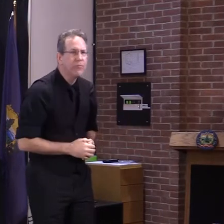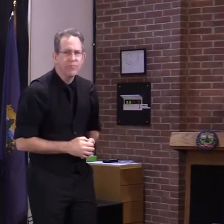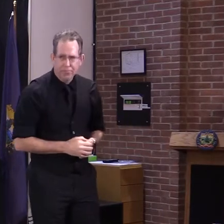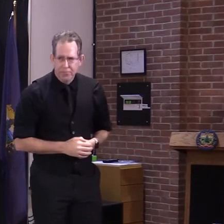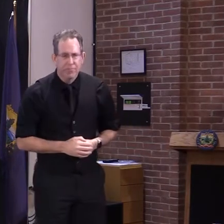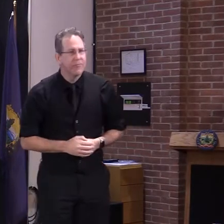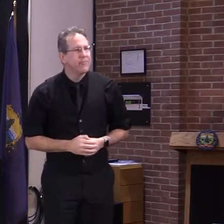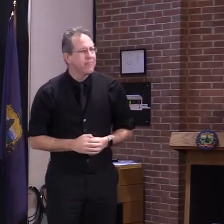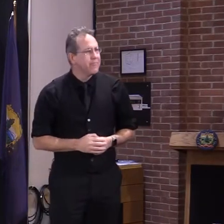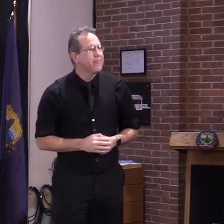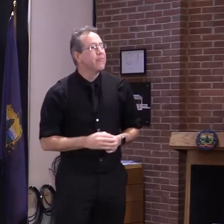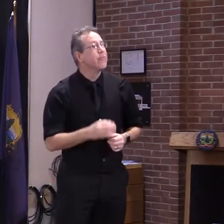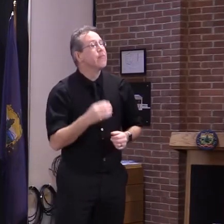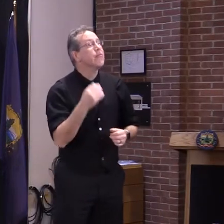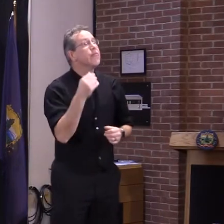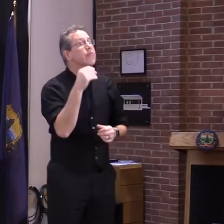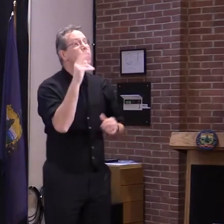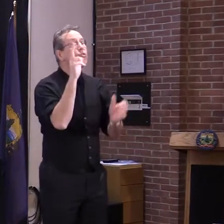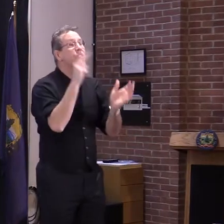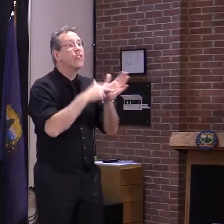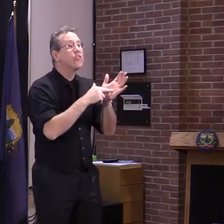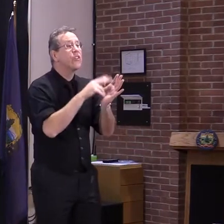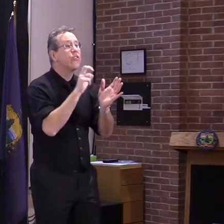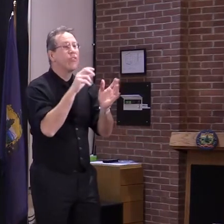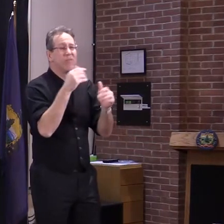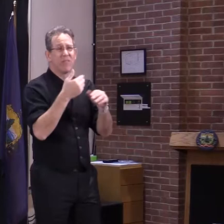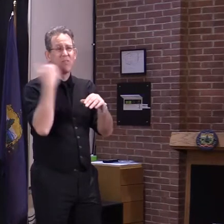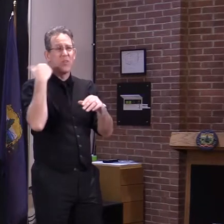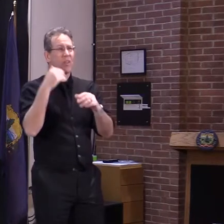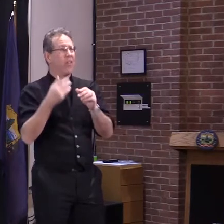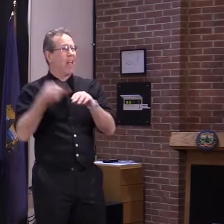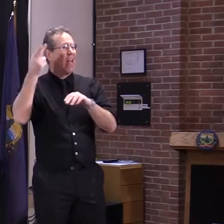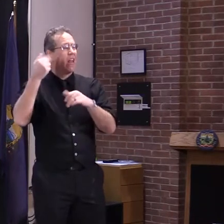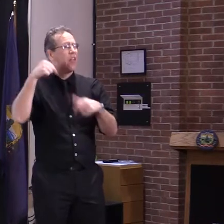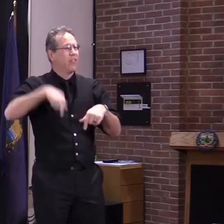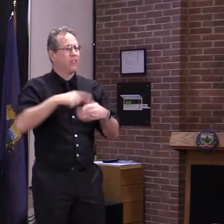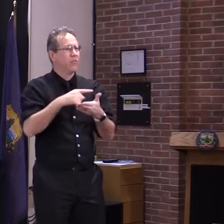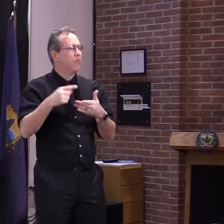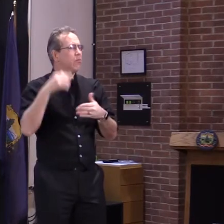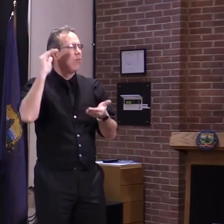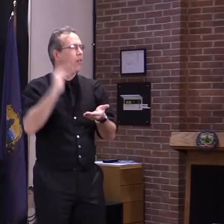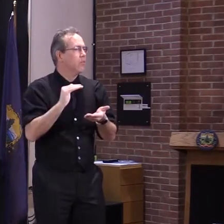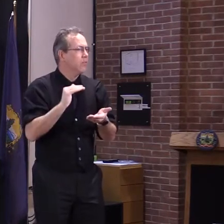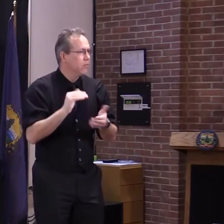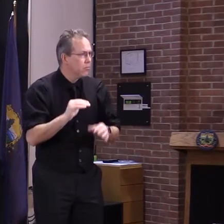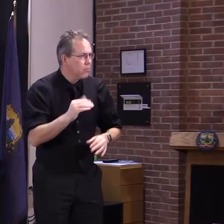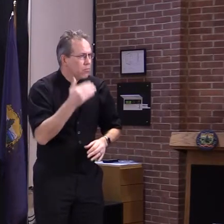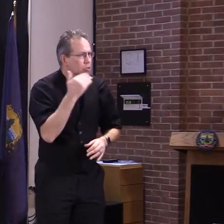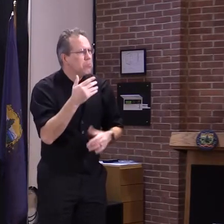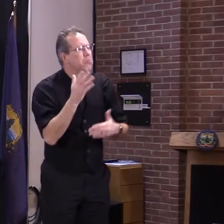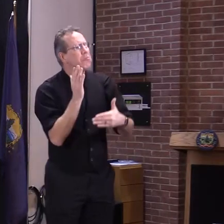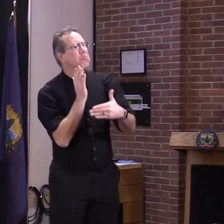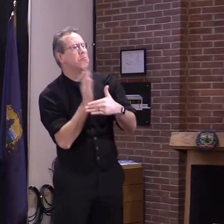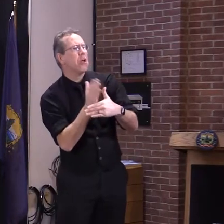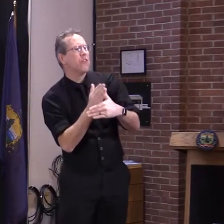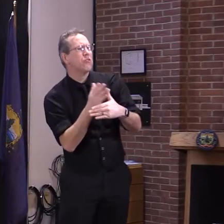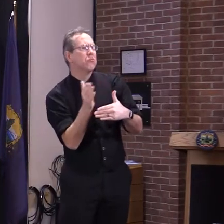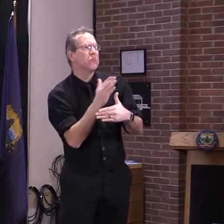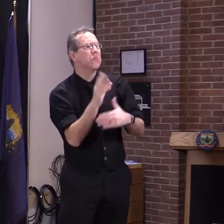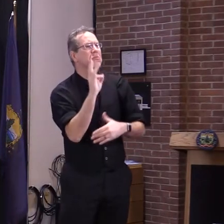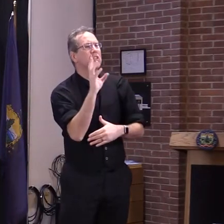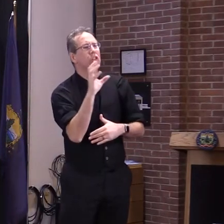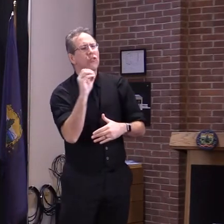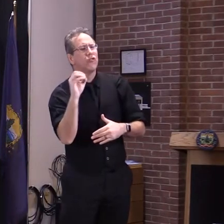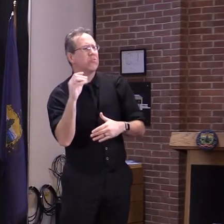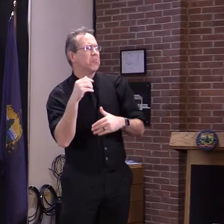3,300 from last week. So continuing to see improvement in terms of the cases. We're averaging just over 600 cases a day at this point, so